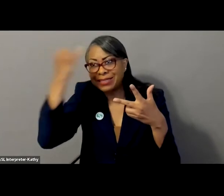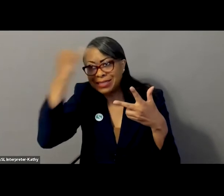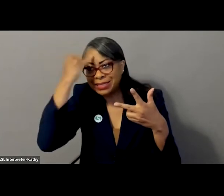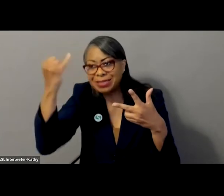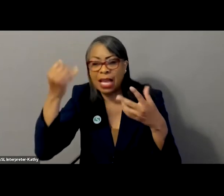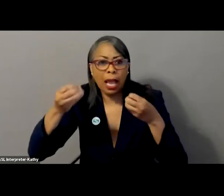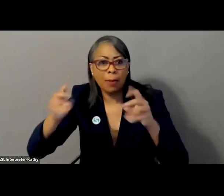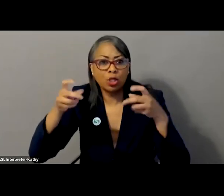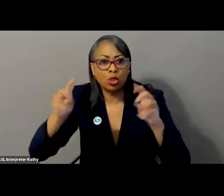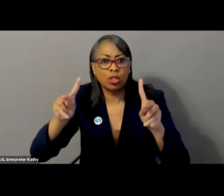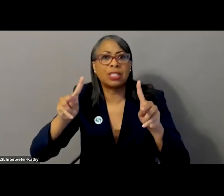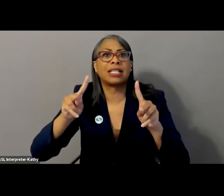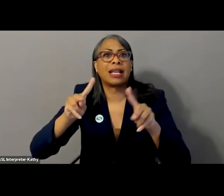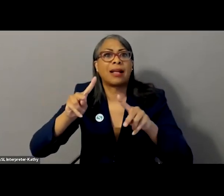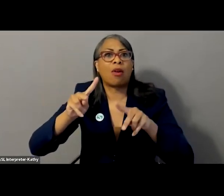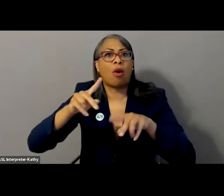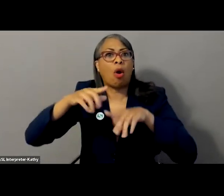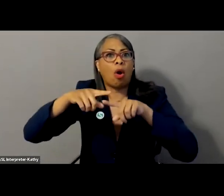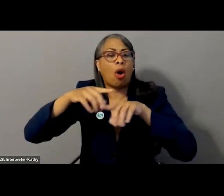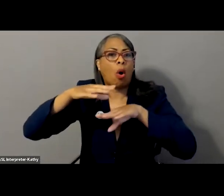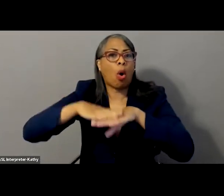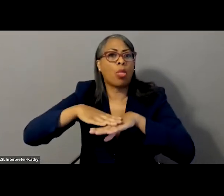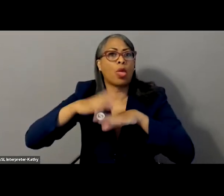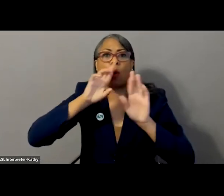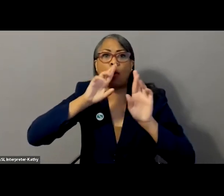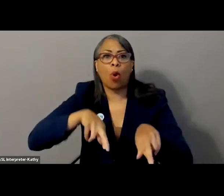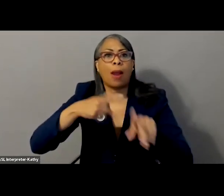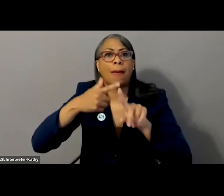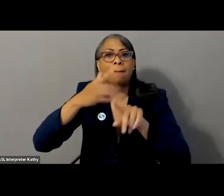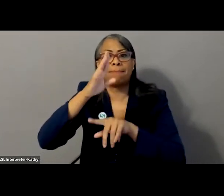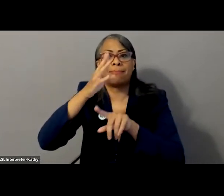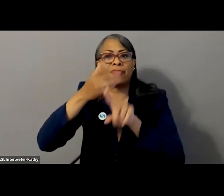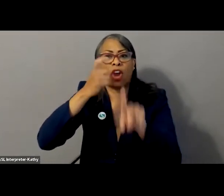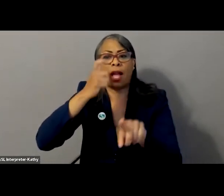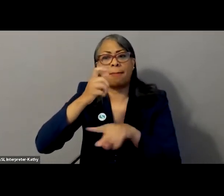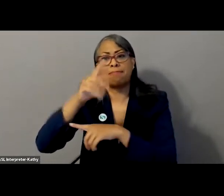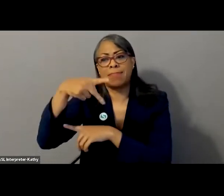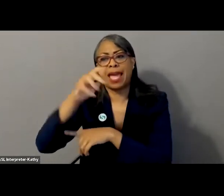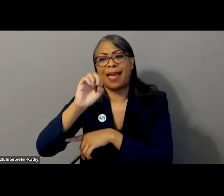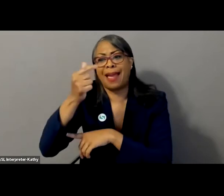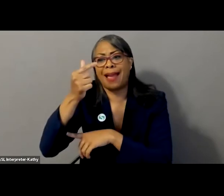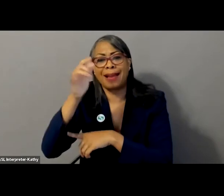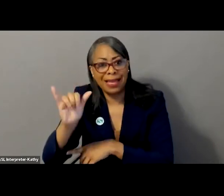by the report by Peggy Carr. So with that, Larry.